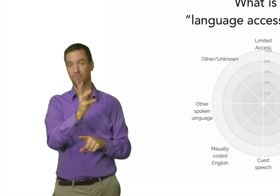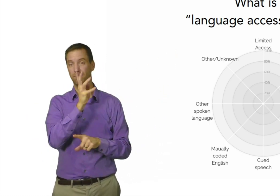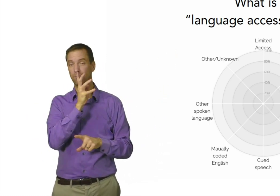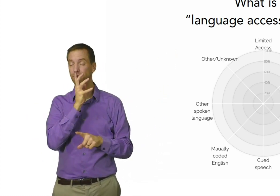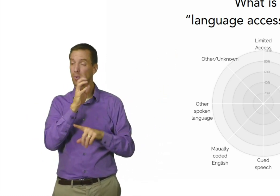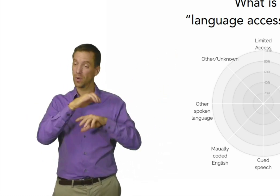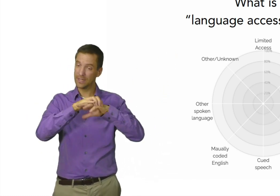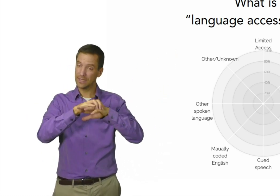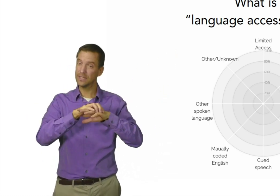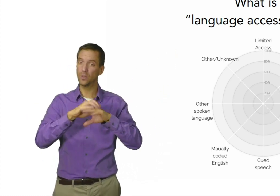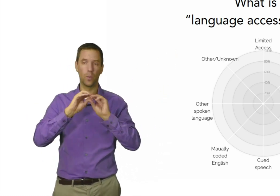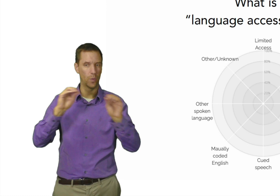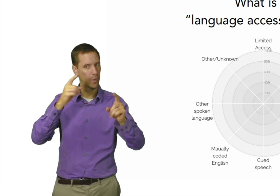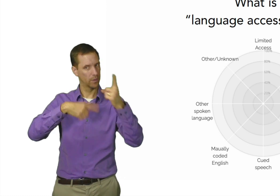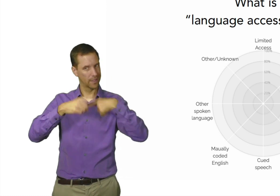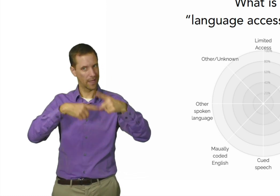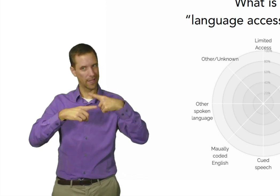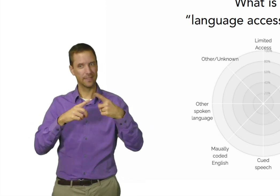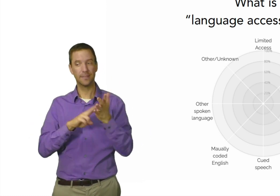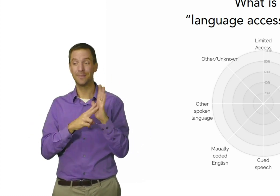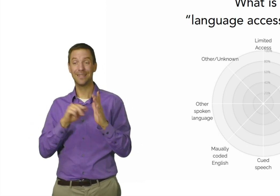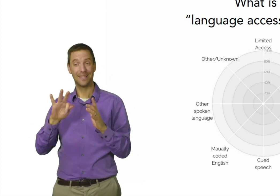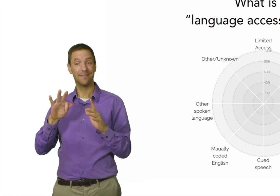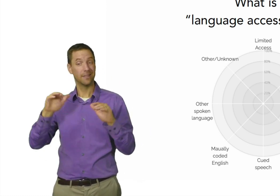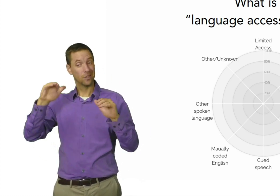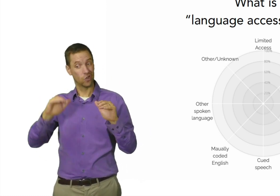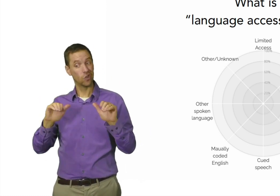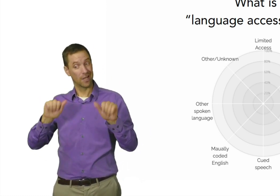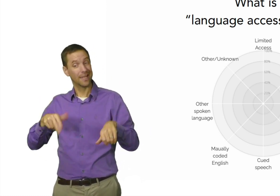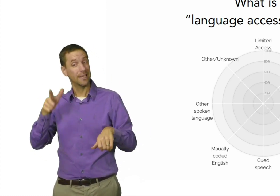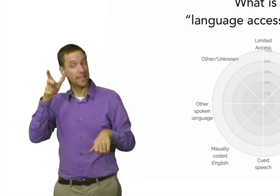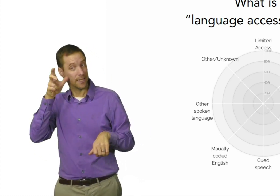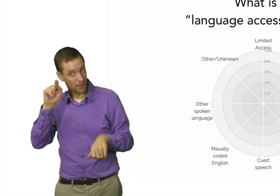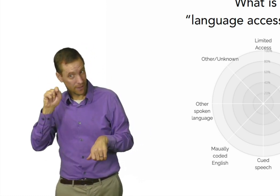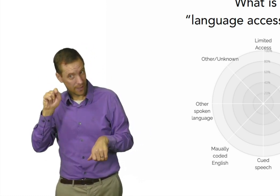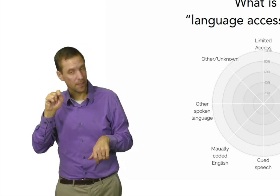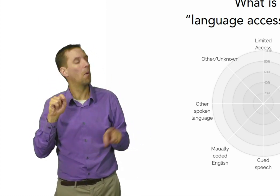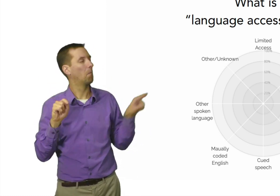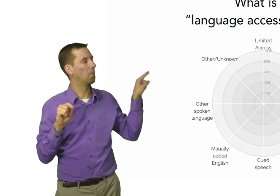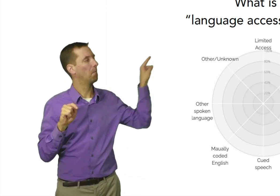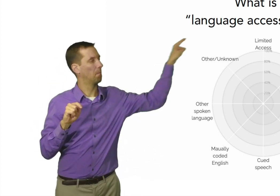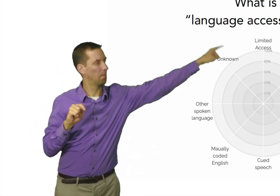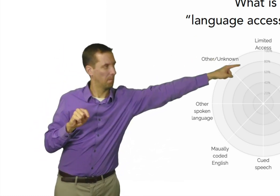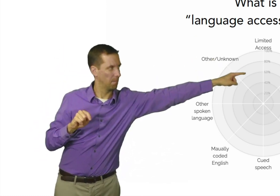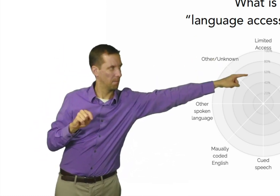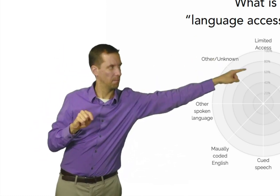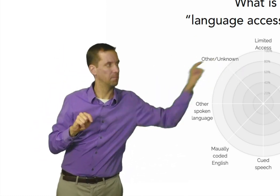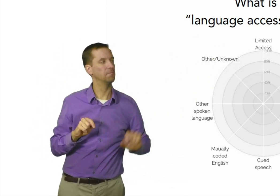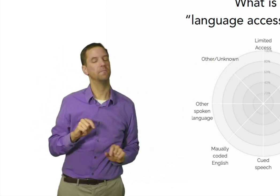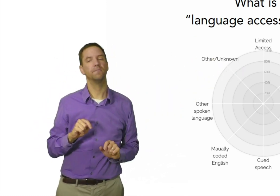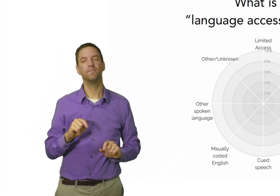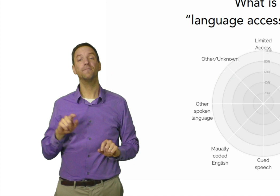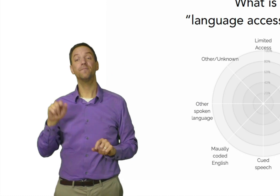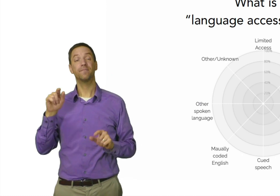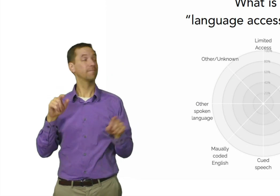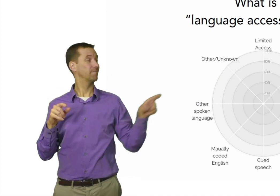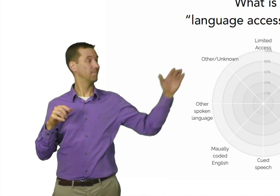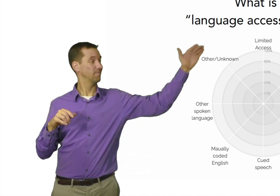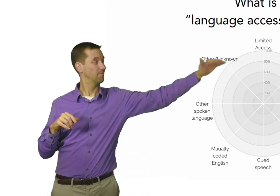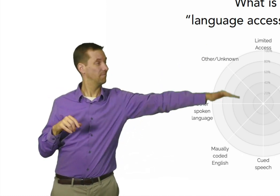we have spoken English. By this we mean there's no sign or visual support, and that's reflecting